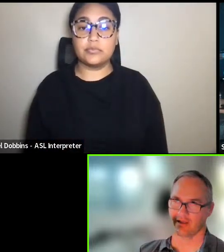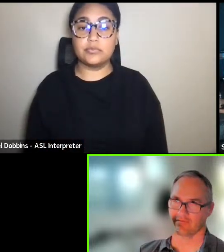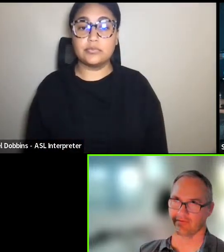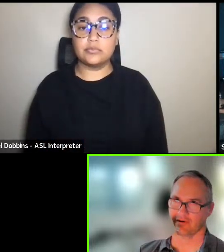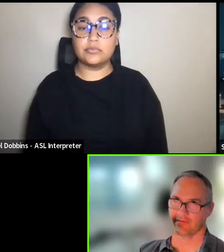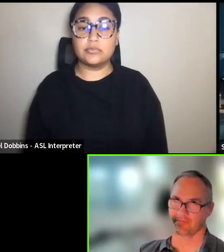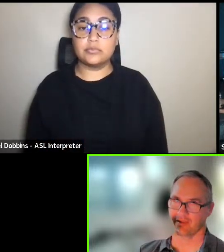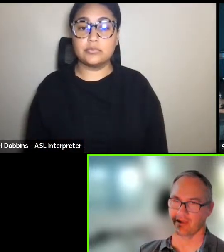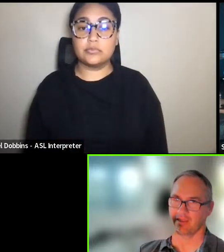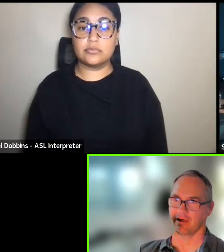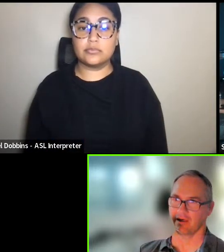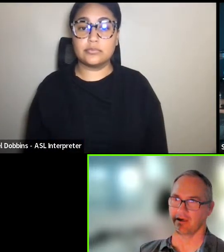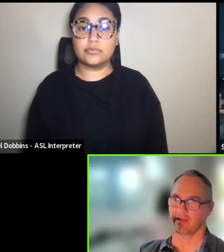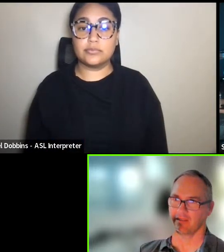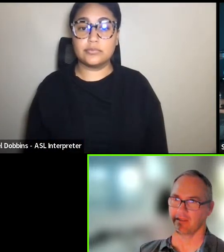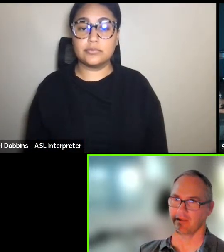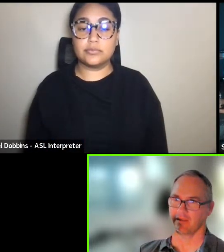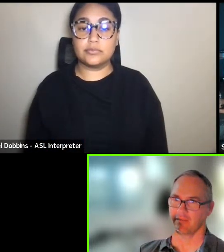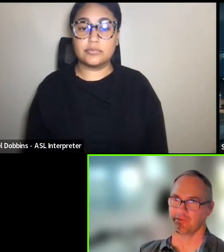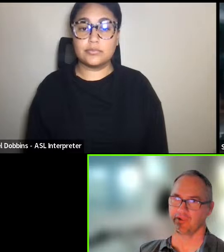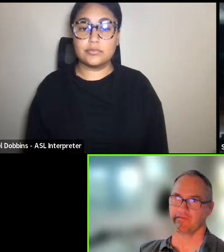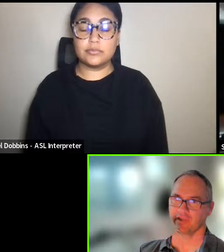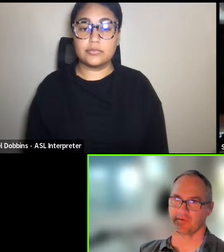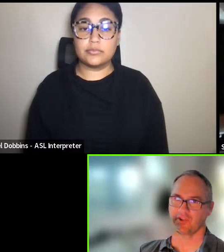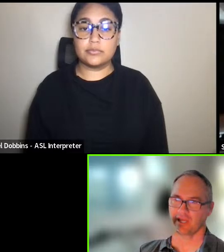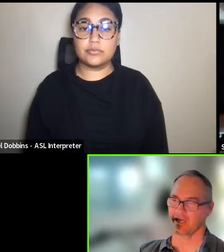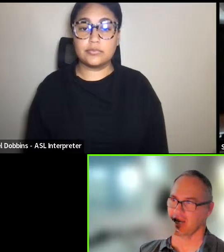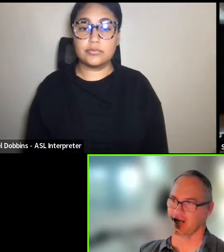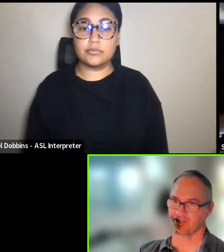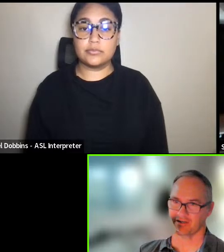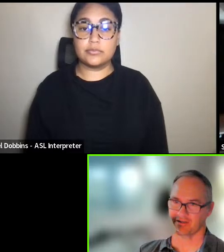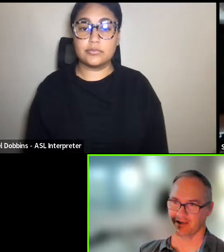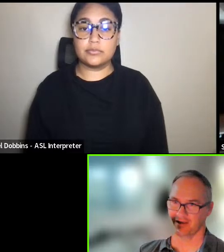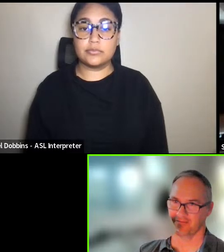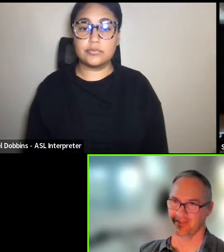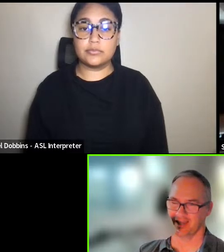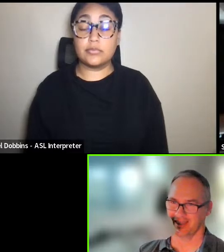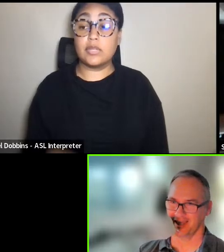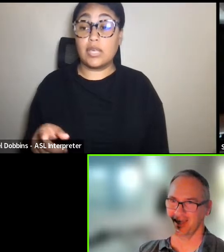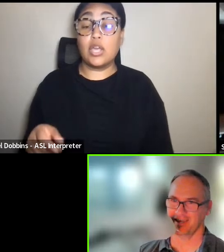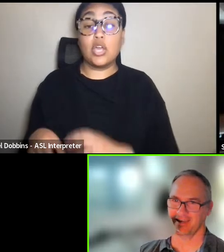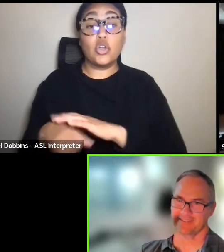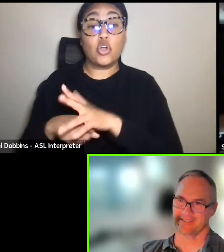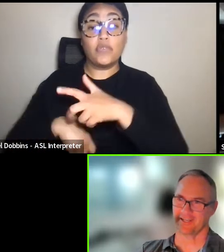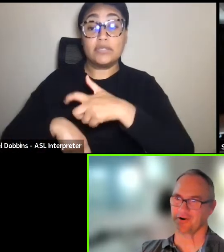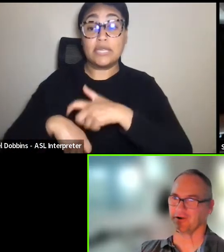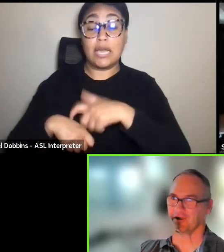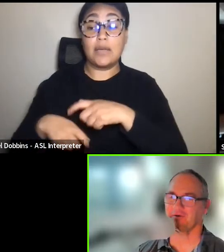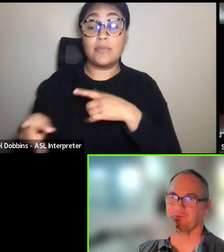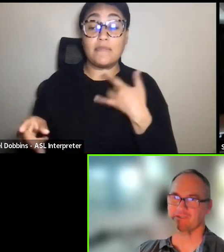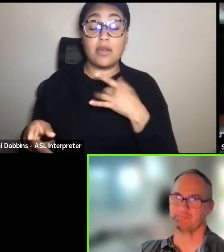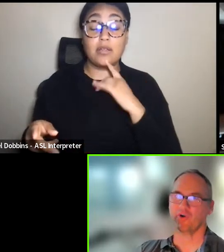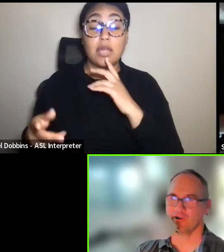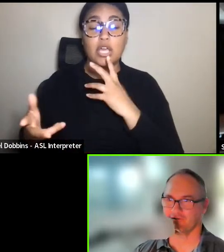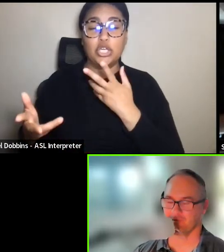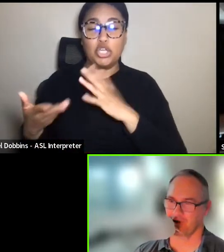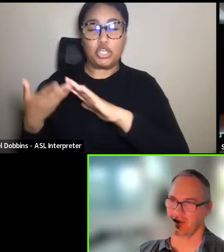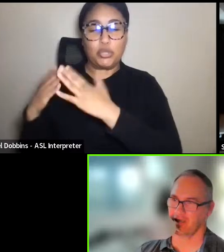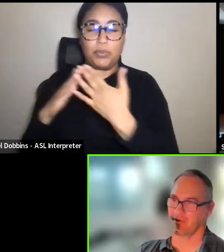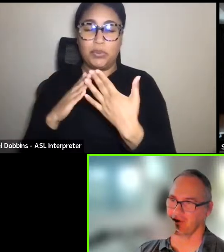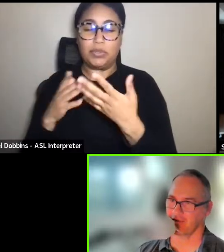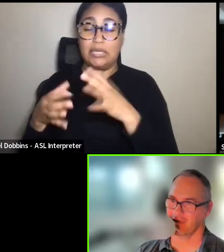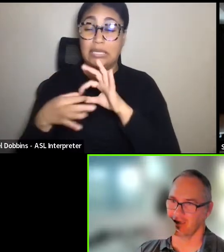lost kind of the beauty of the community connection that was part